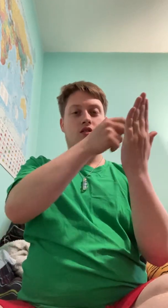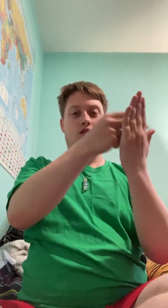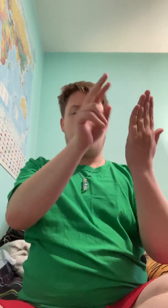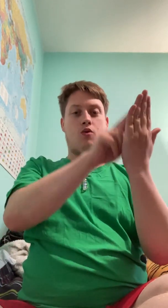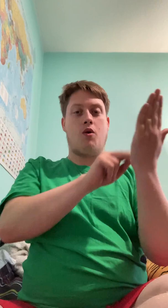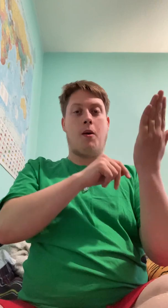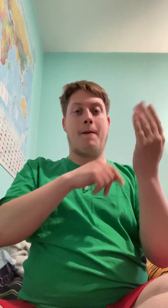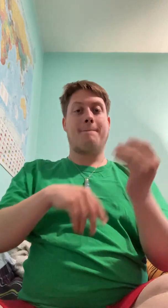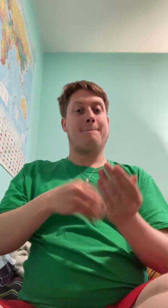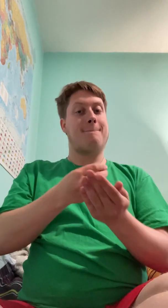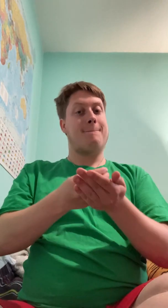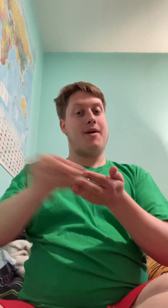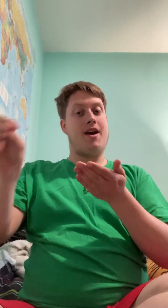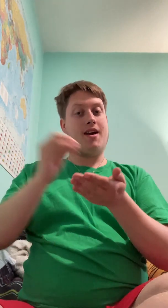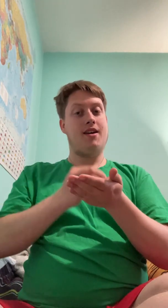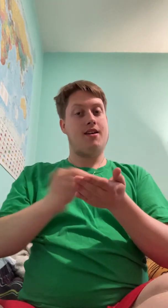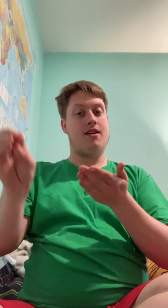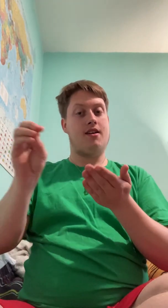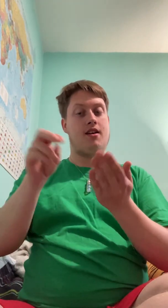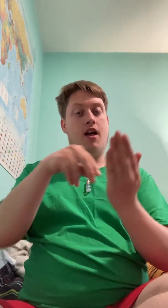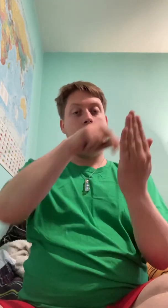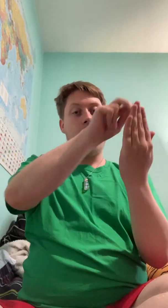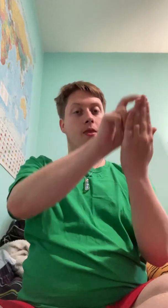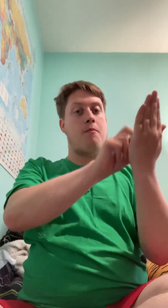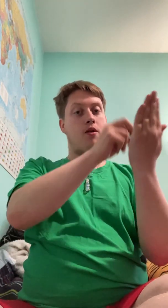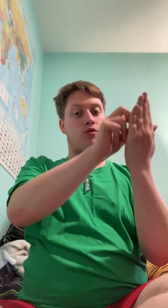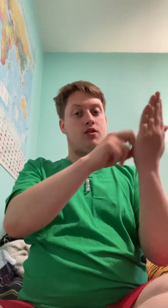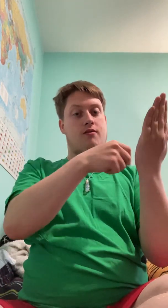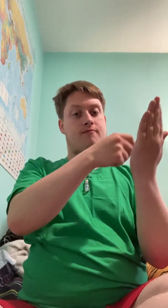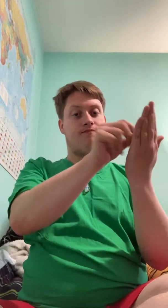So pay the bills.